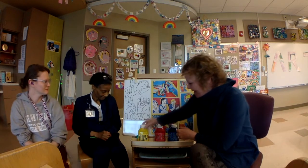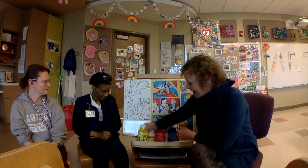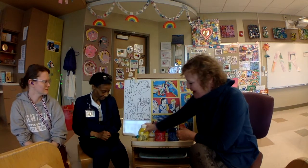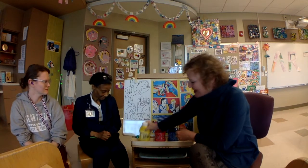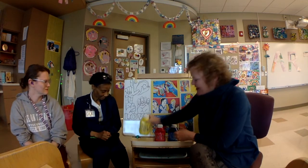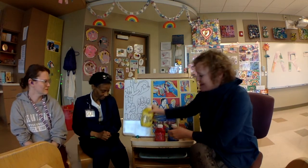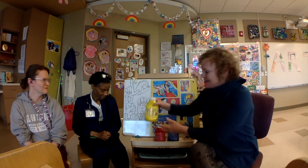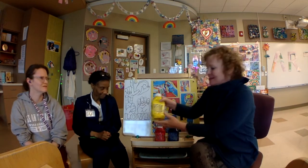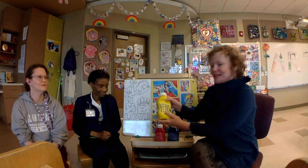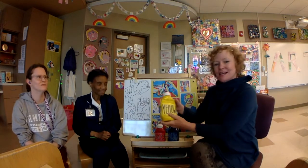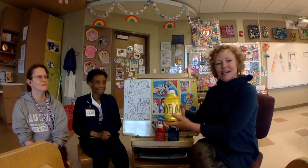And